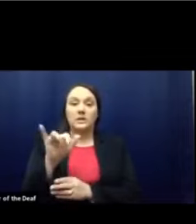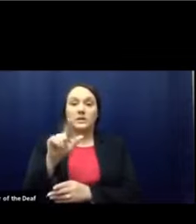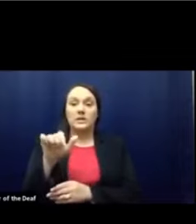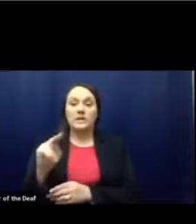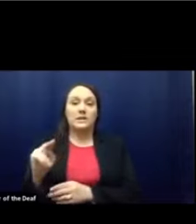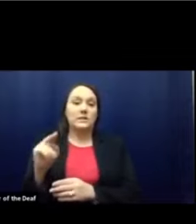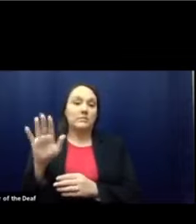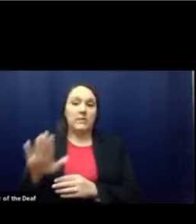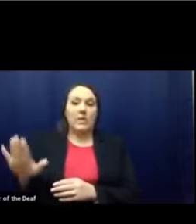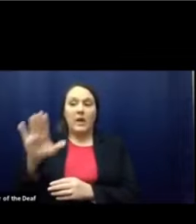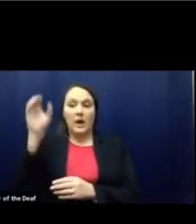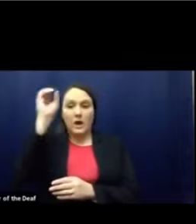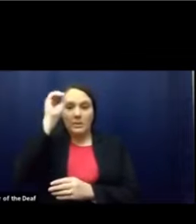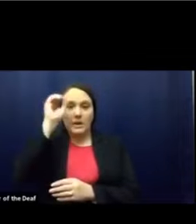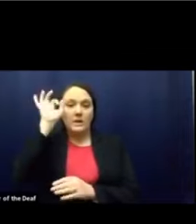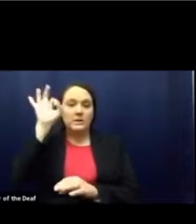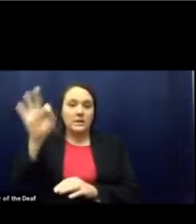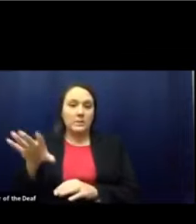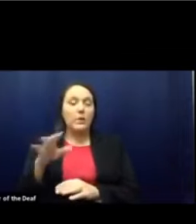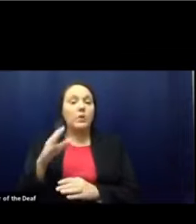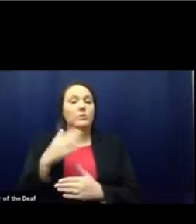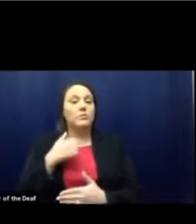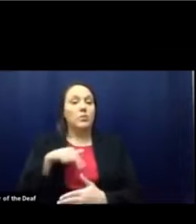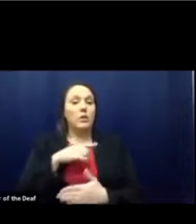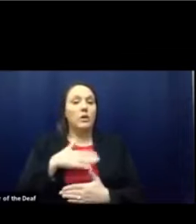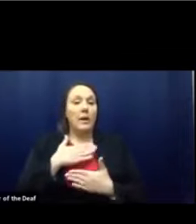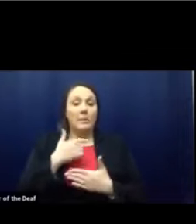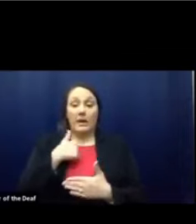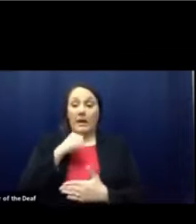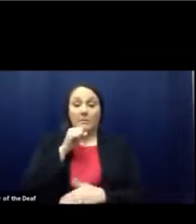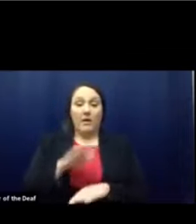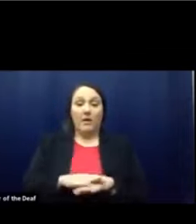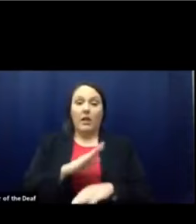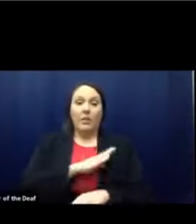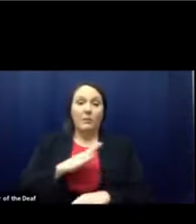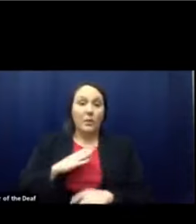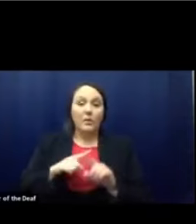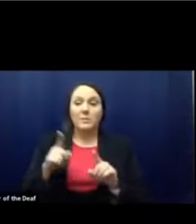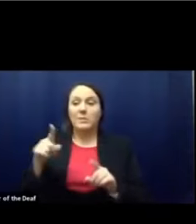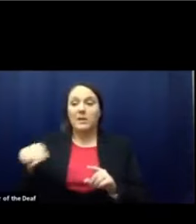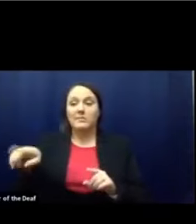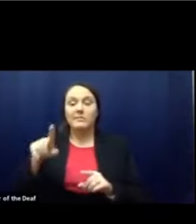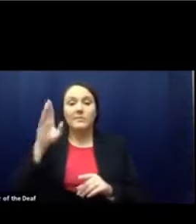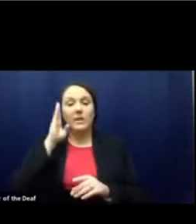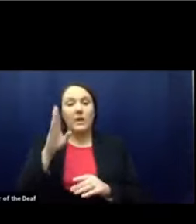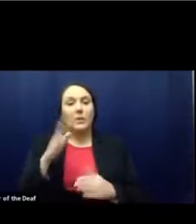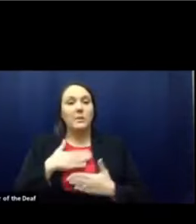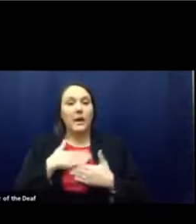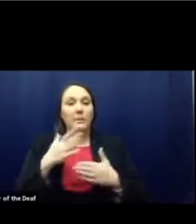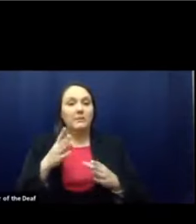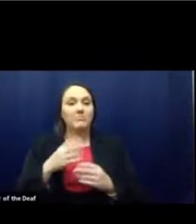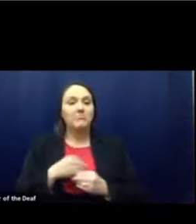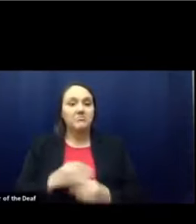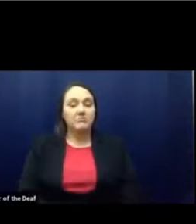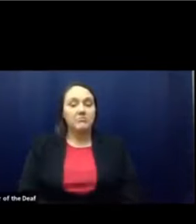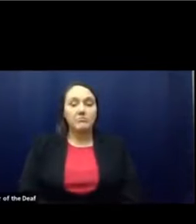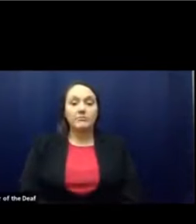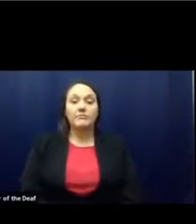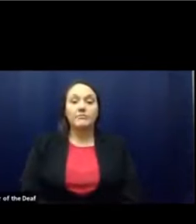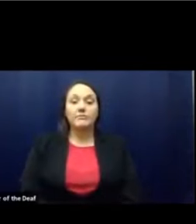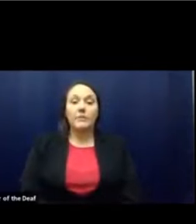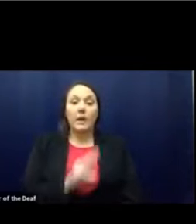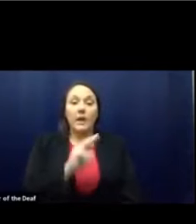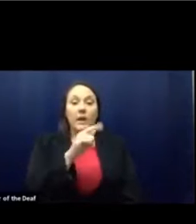be happy to have them join. I'm not on the board, but I'm sure they will be as well, and hear what they have to say. From Megan